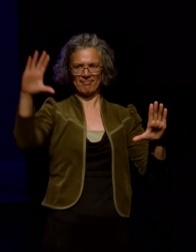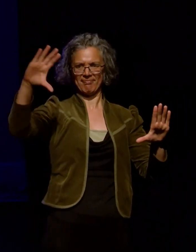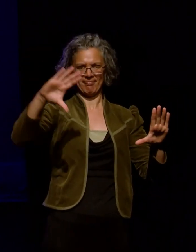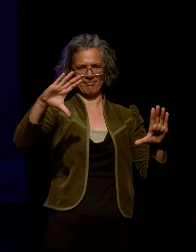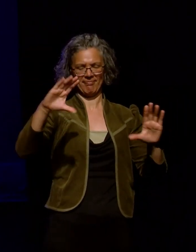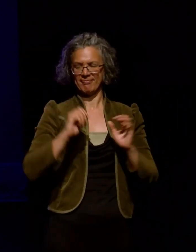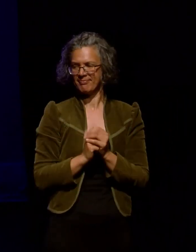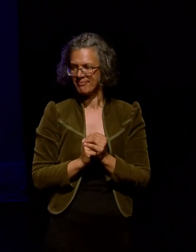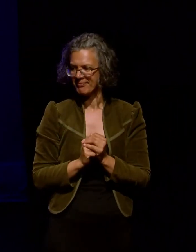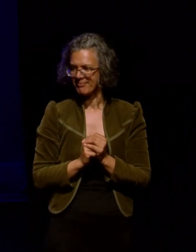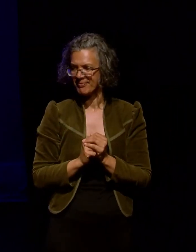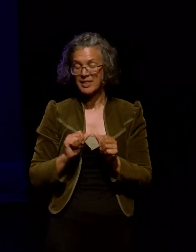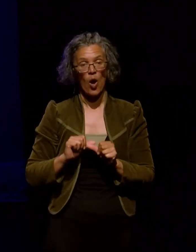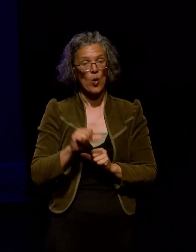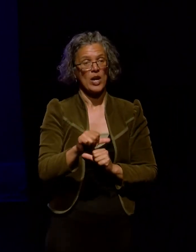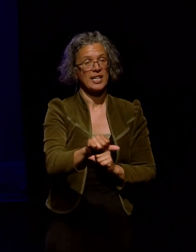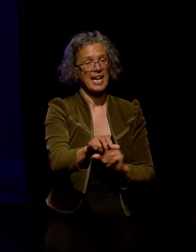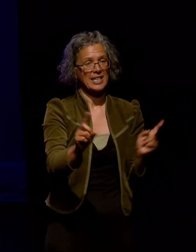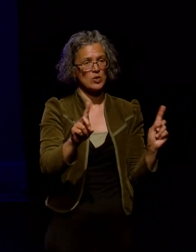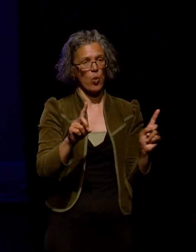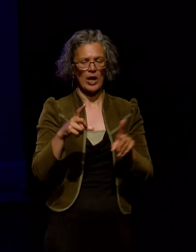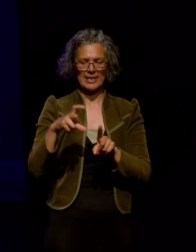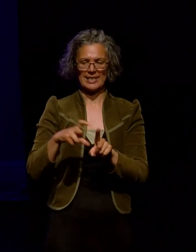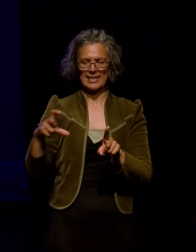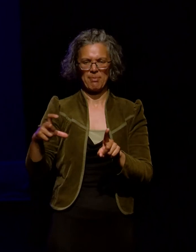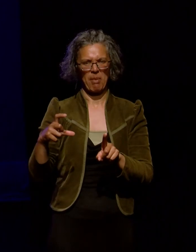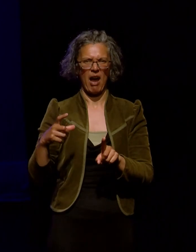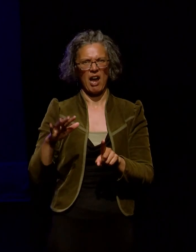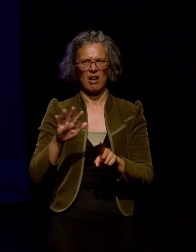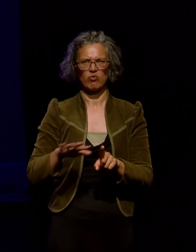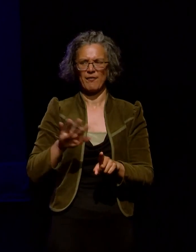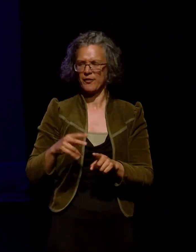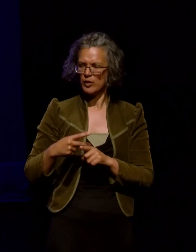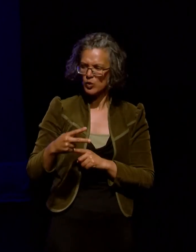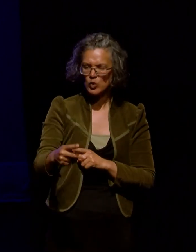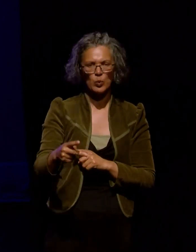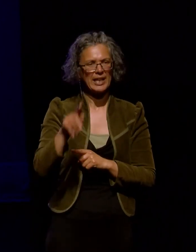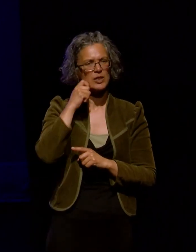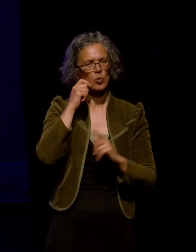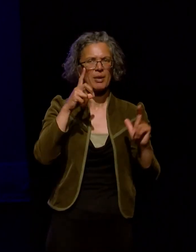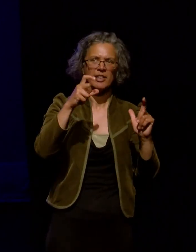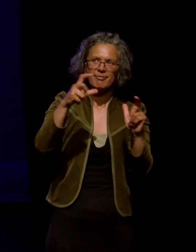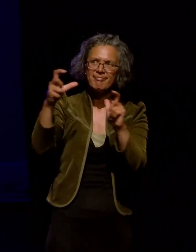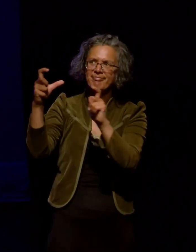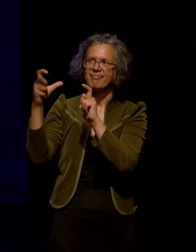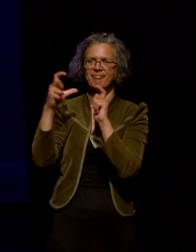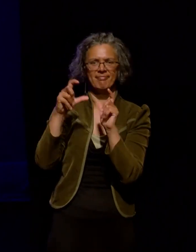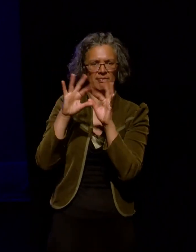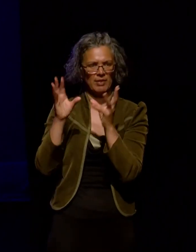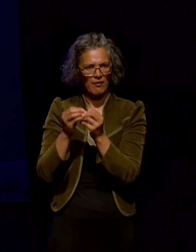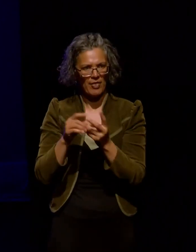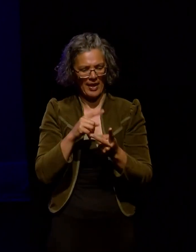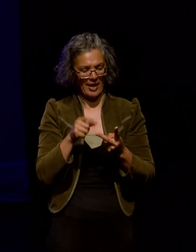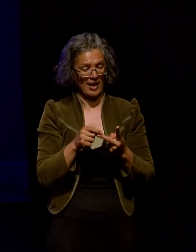So our next steps are to do the photography work in December, in the next couple of weeks, on the bell tower, and we hope to develop both